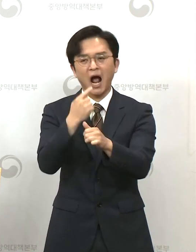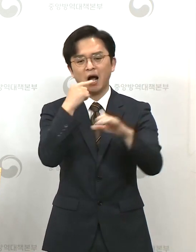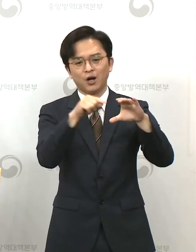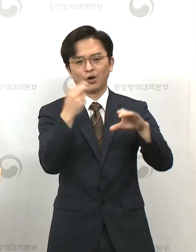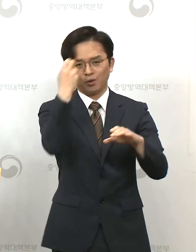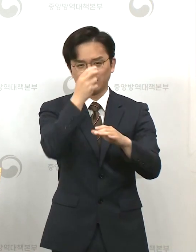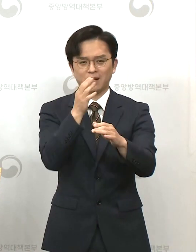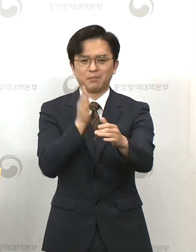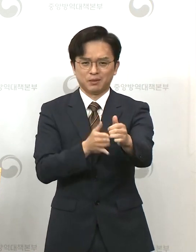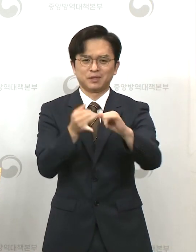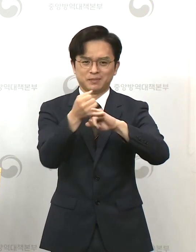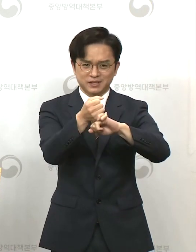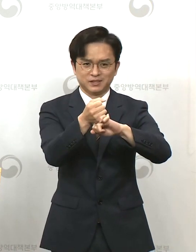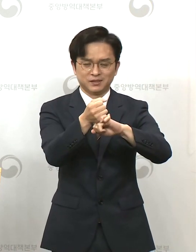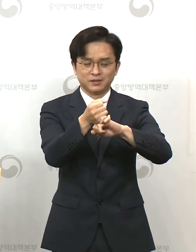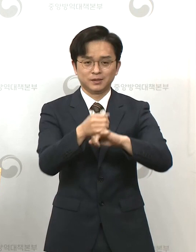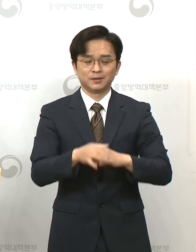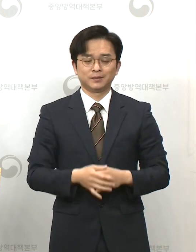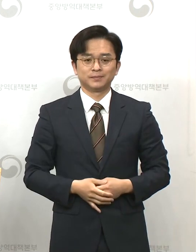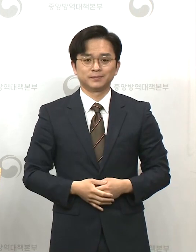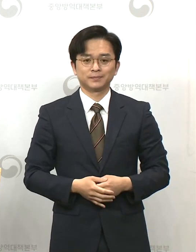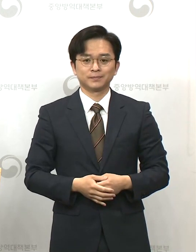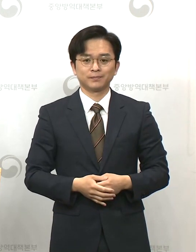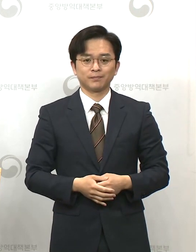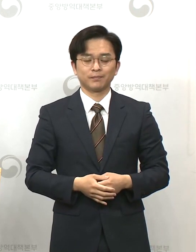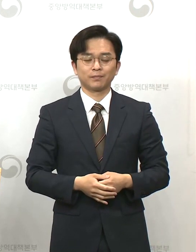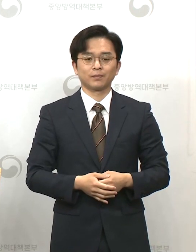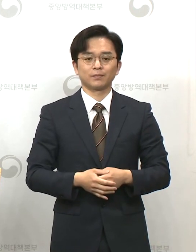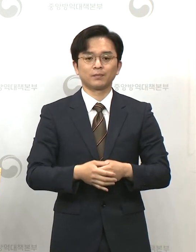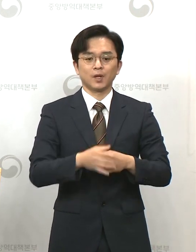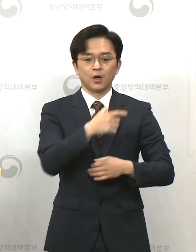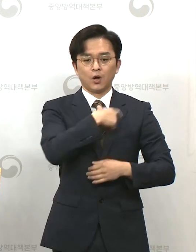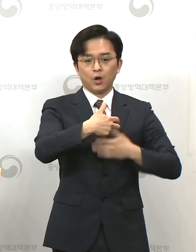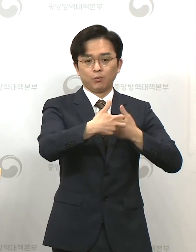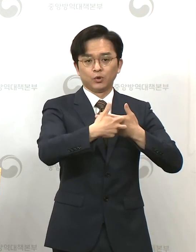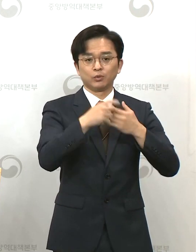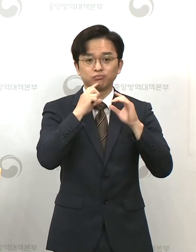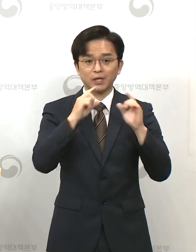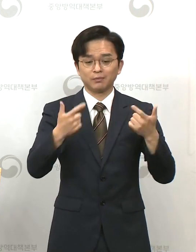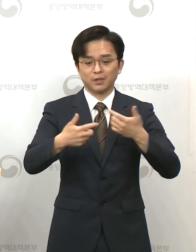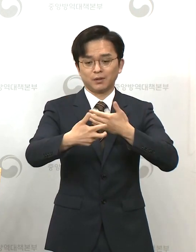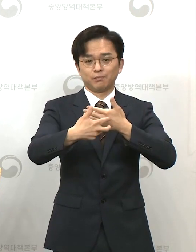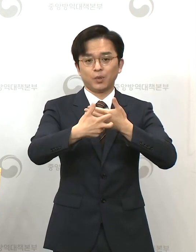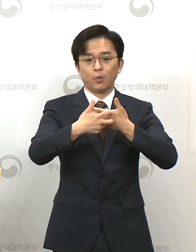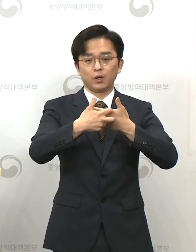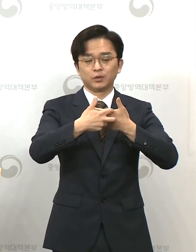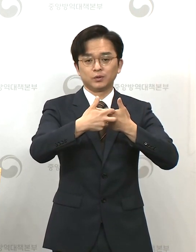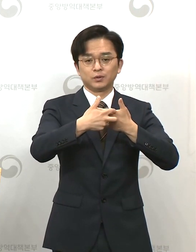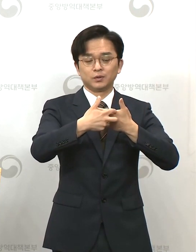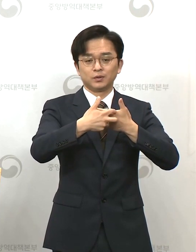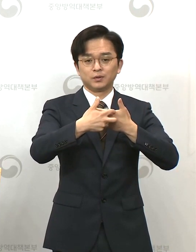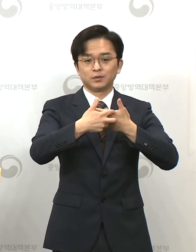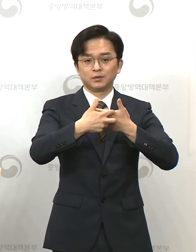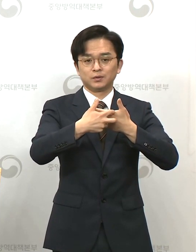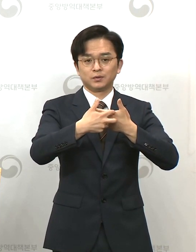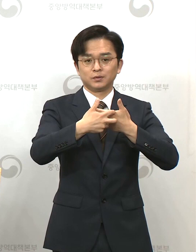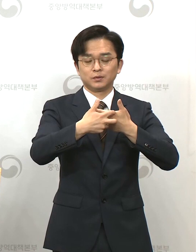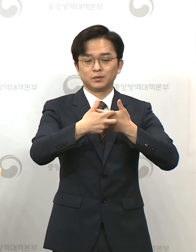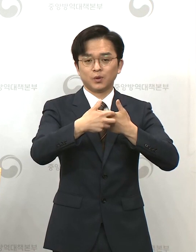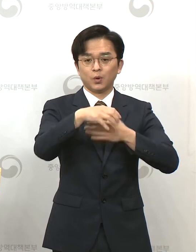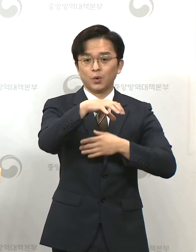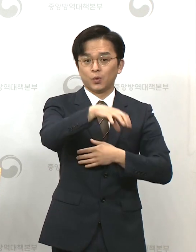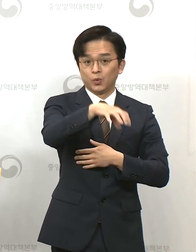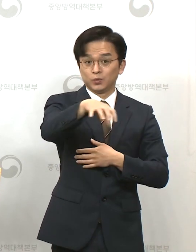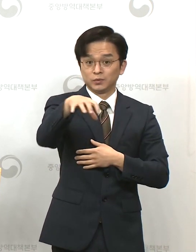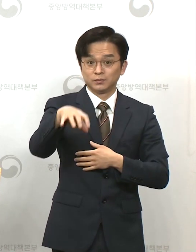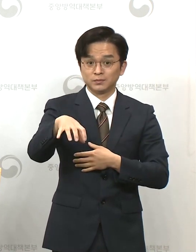you need to get screening testings. And we also asked the local governments, municipalities, and